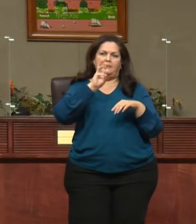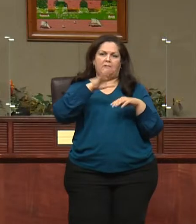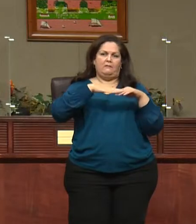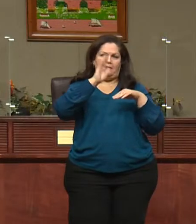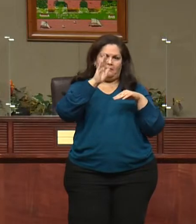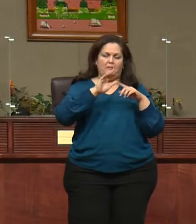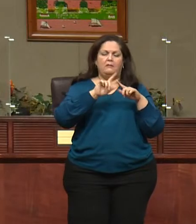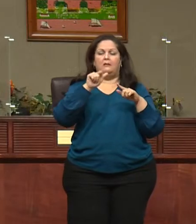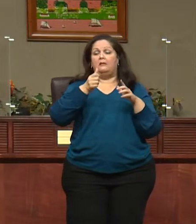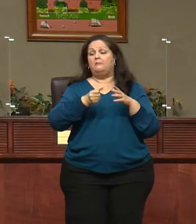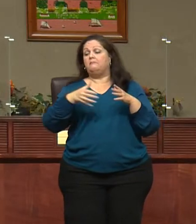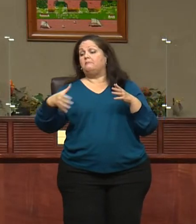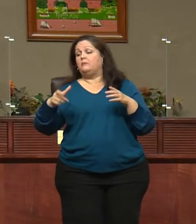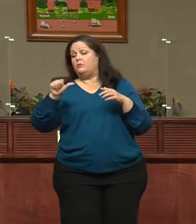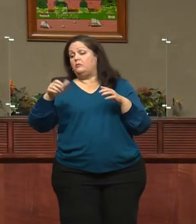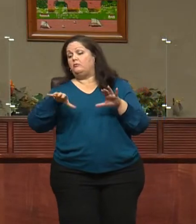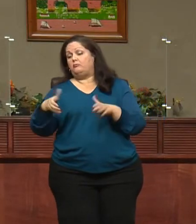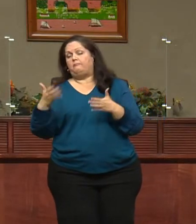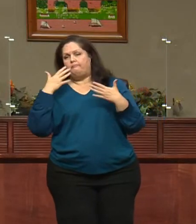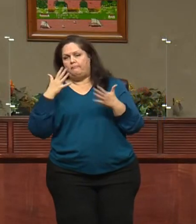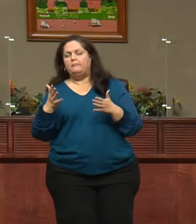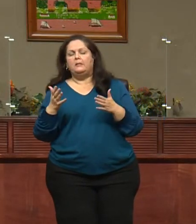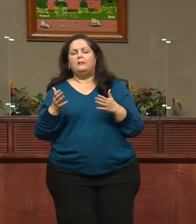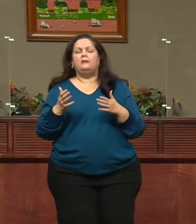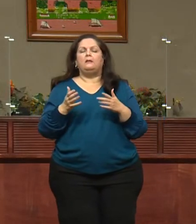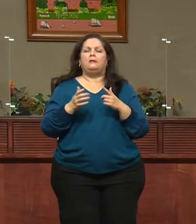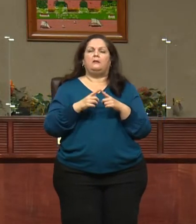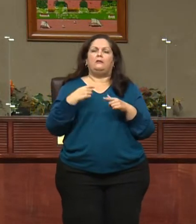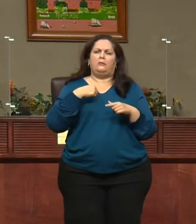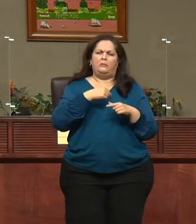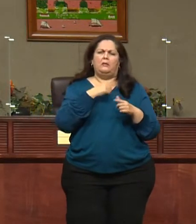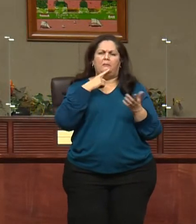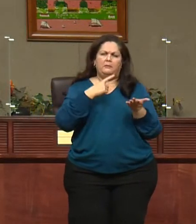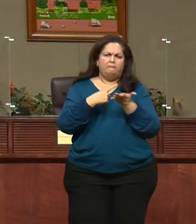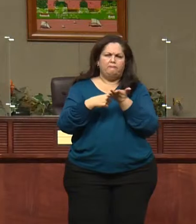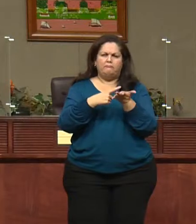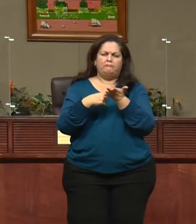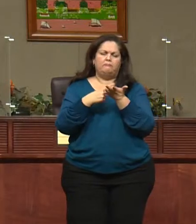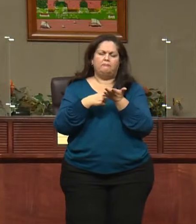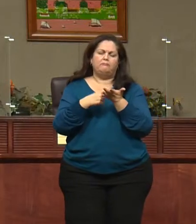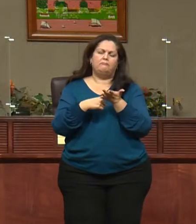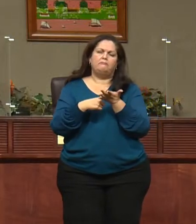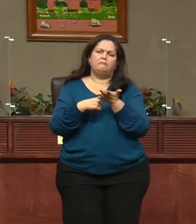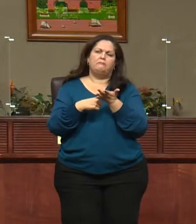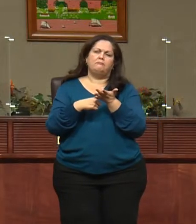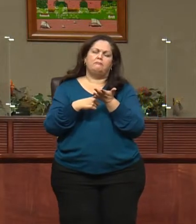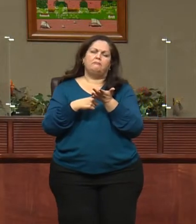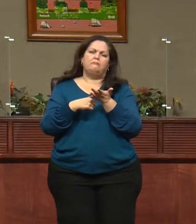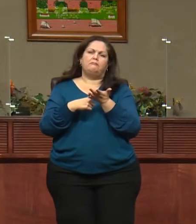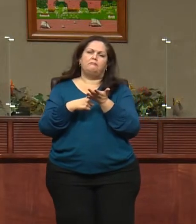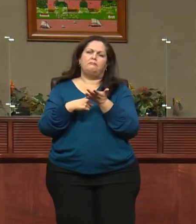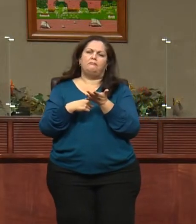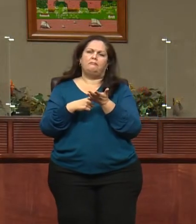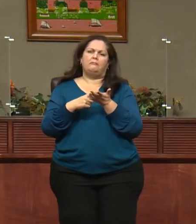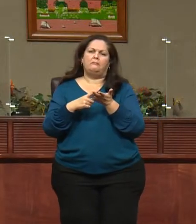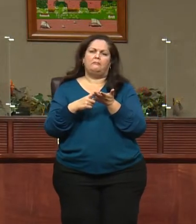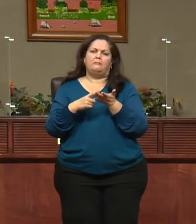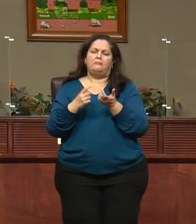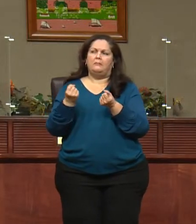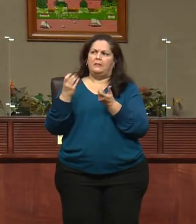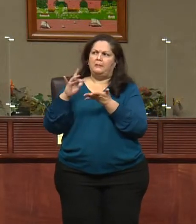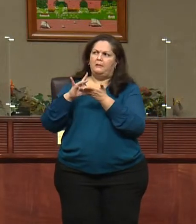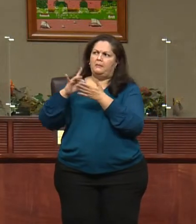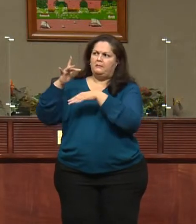We do hear some conversation about, as the inventory will